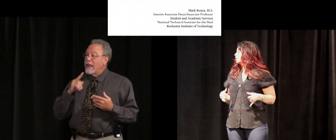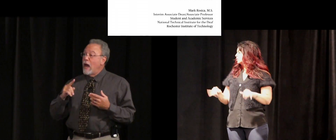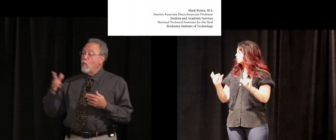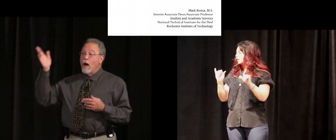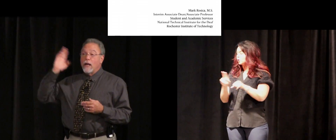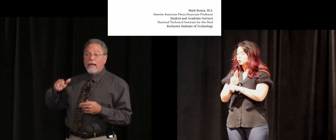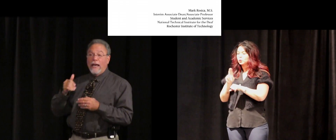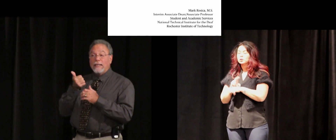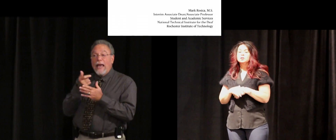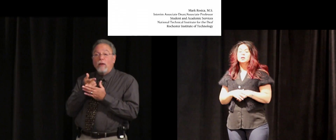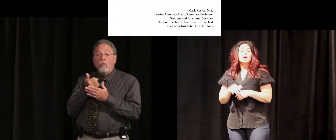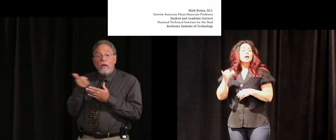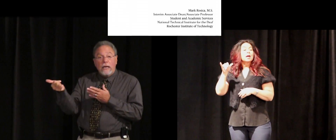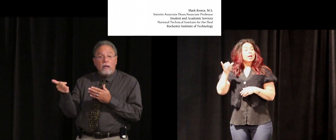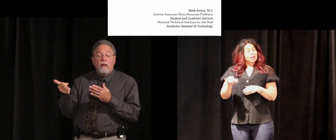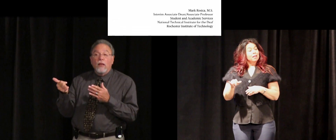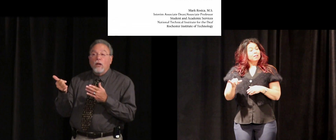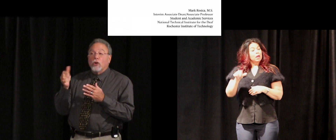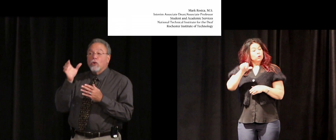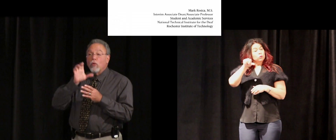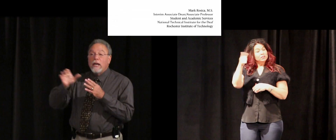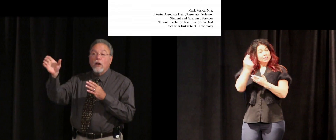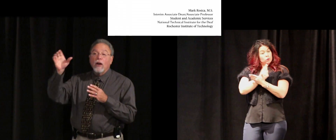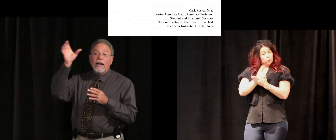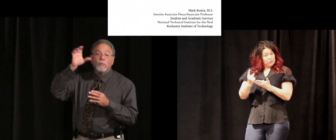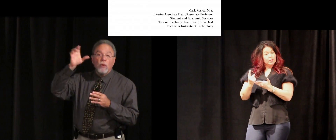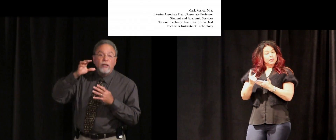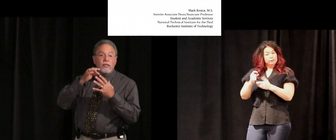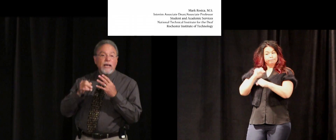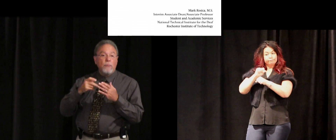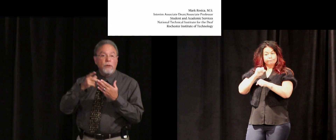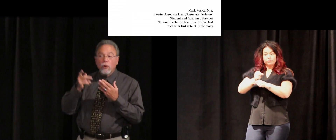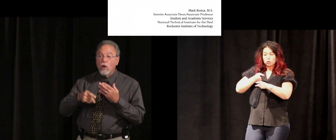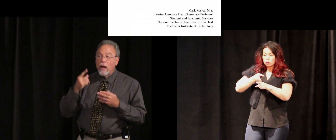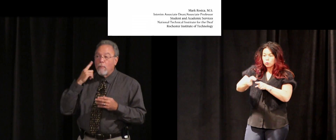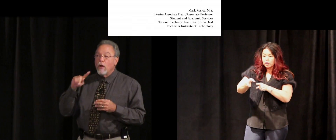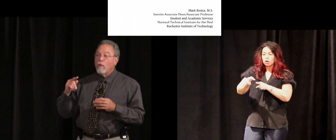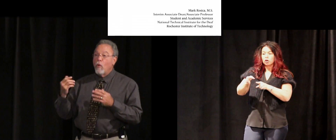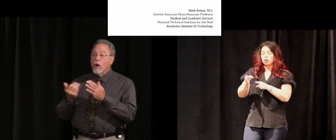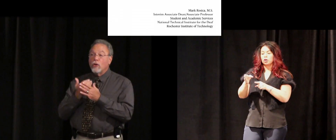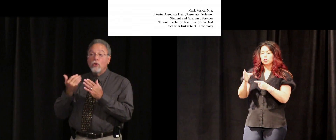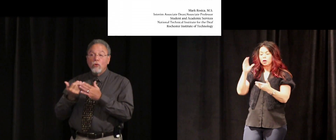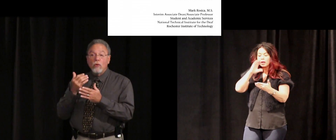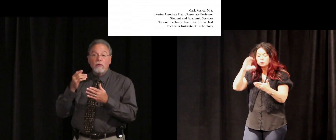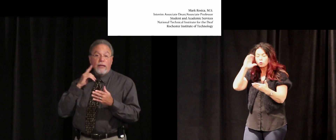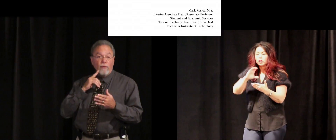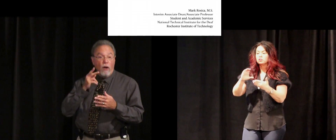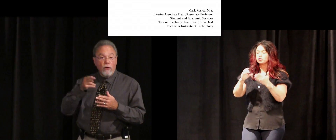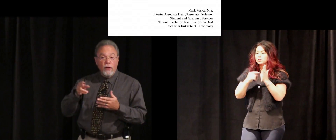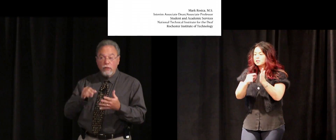I quickly, within 2 years, was asked to be the director of we have an introductory summer career exploration